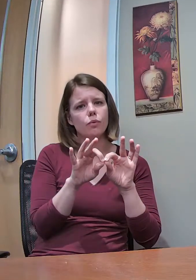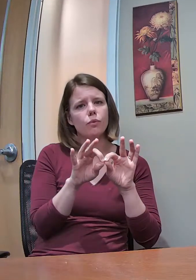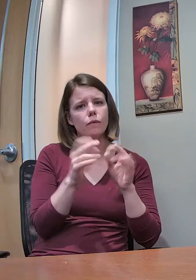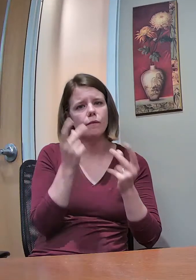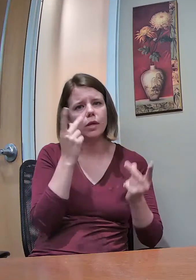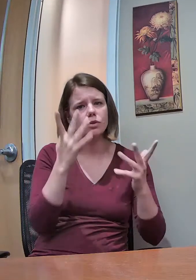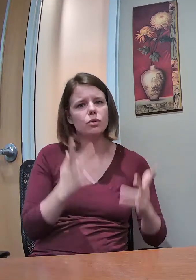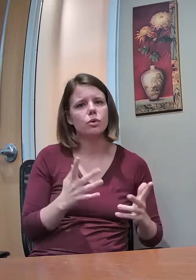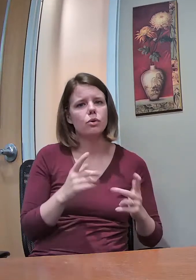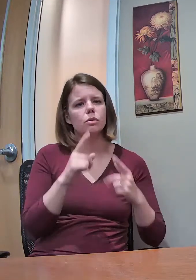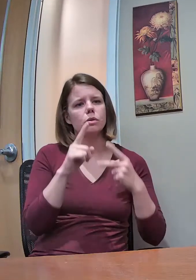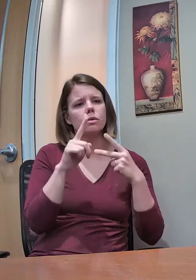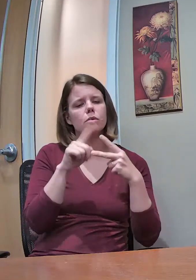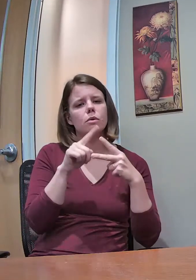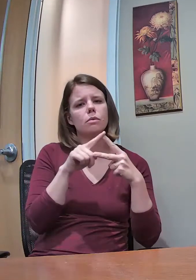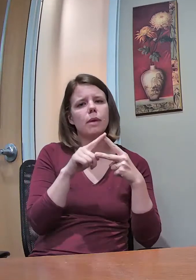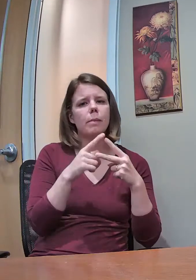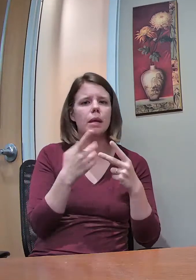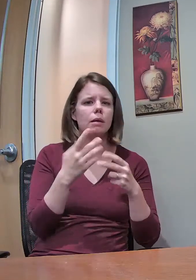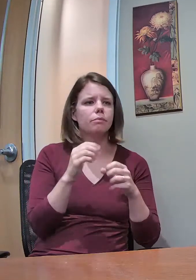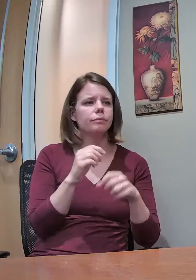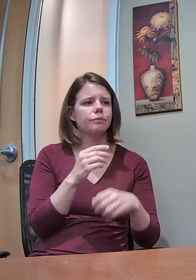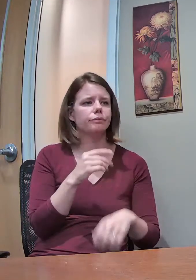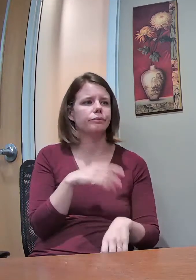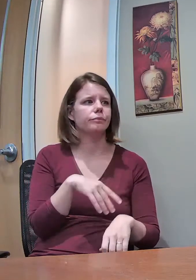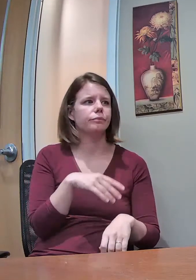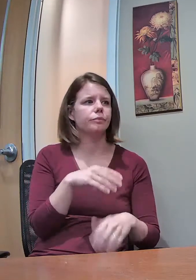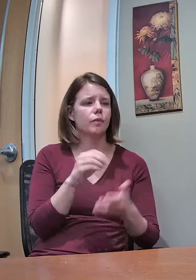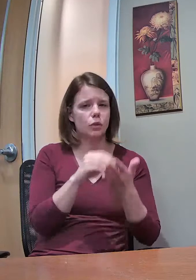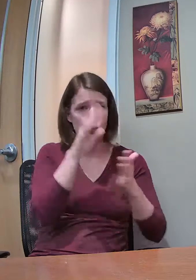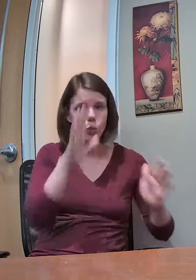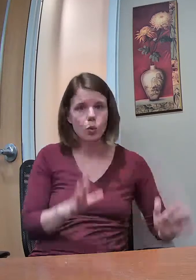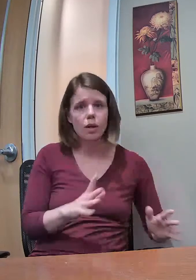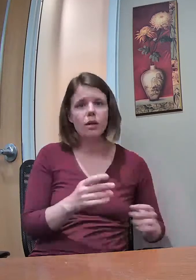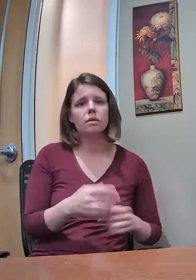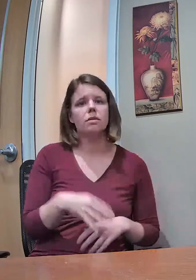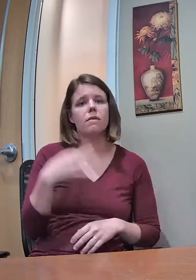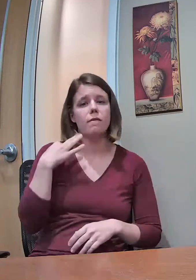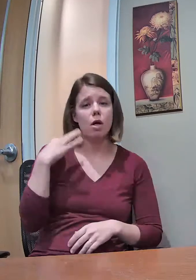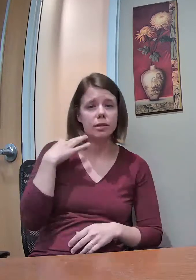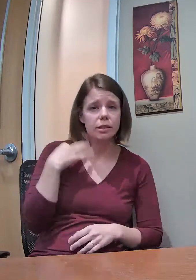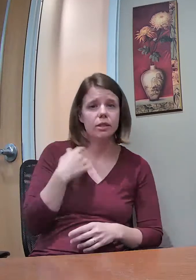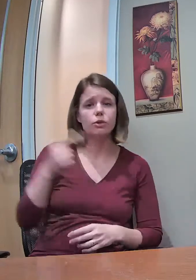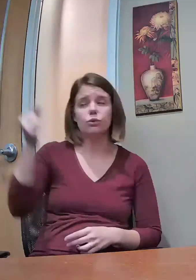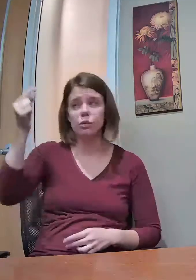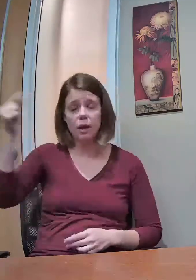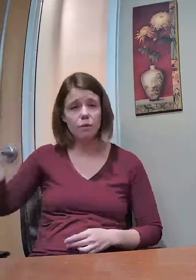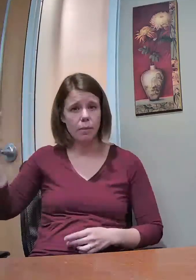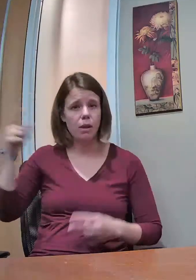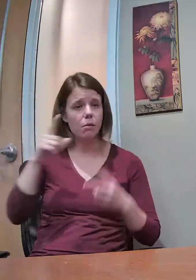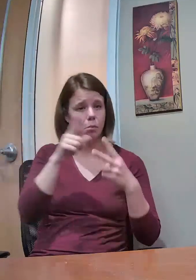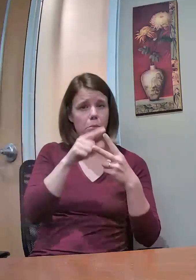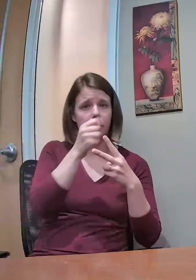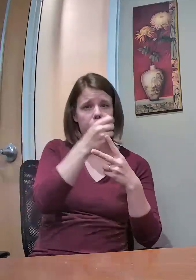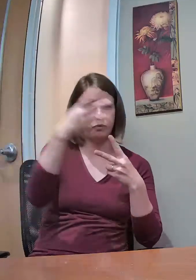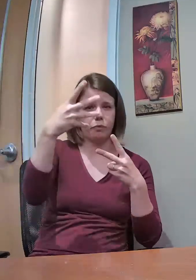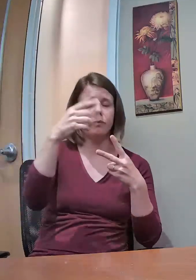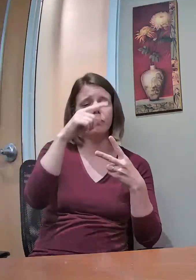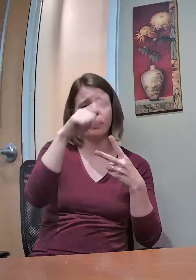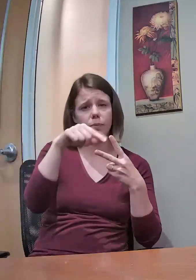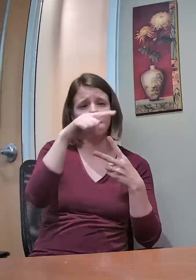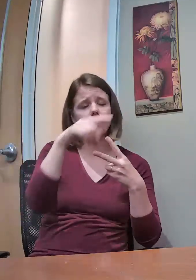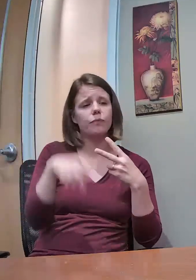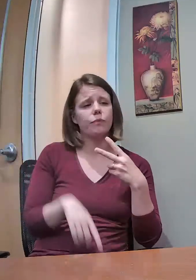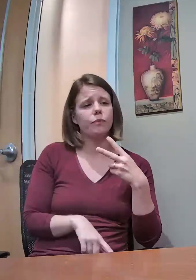students, volunteers, government inspectors, that kind of thing, and they would be an essential